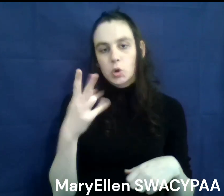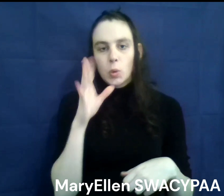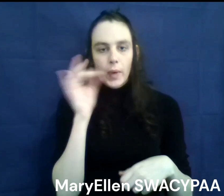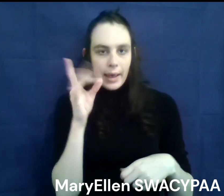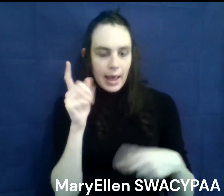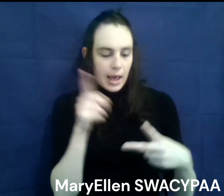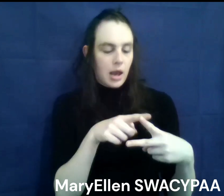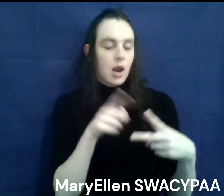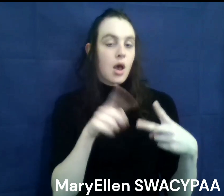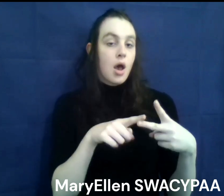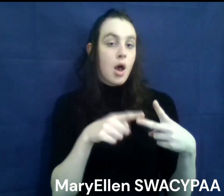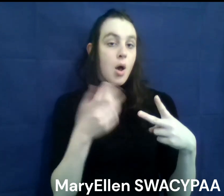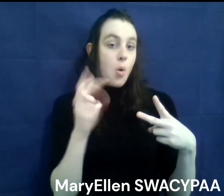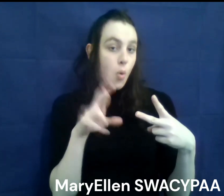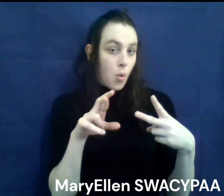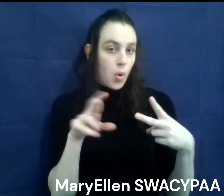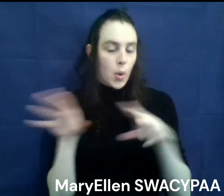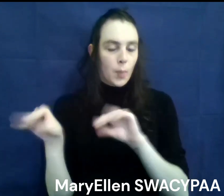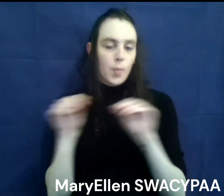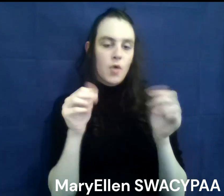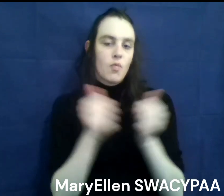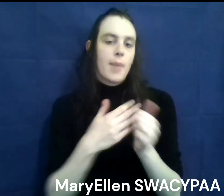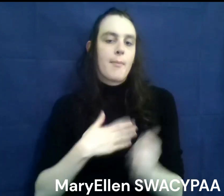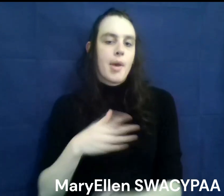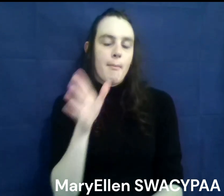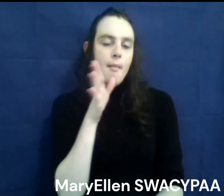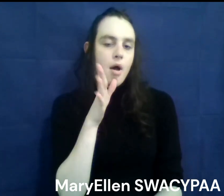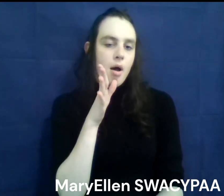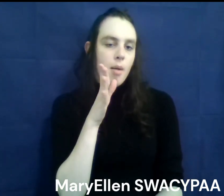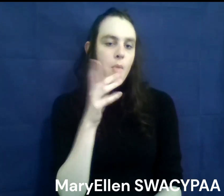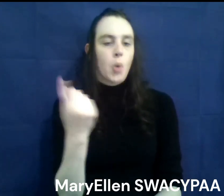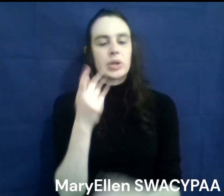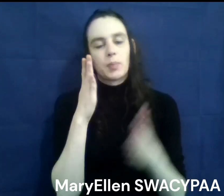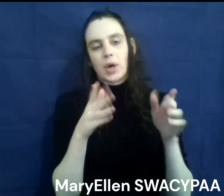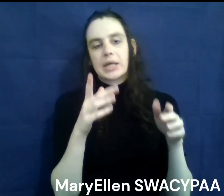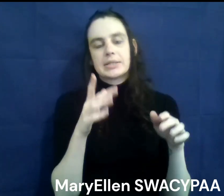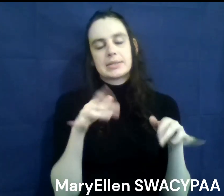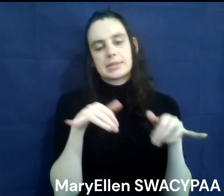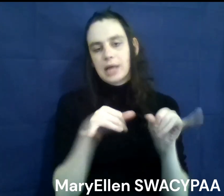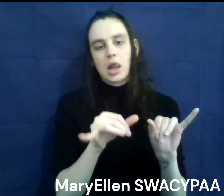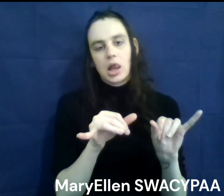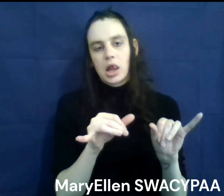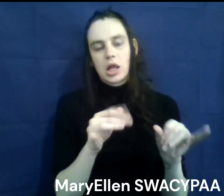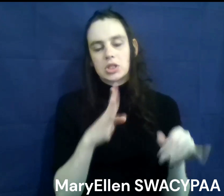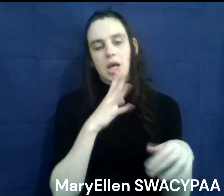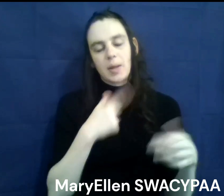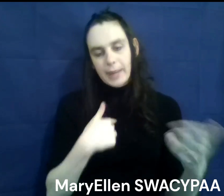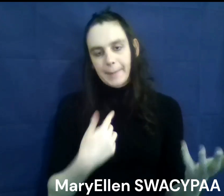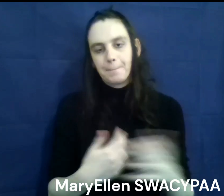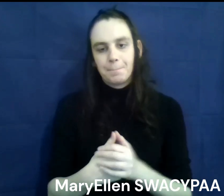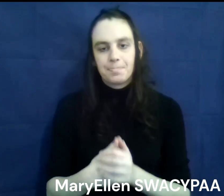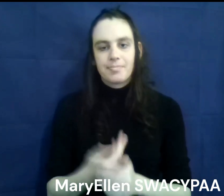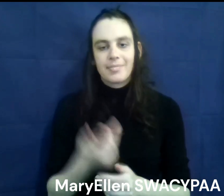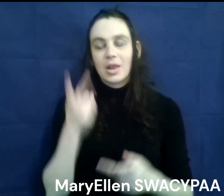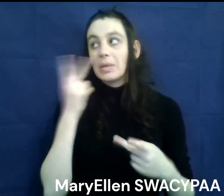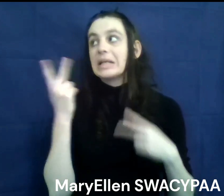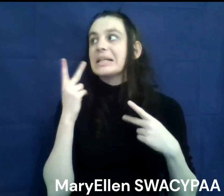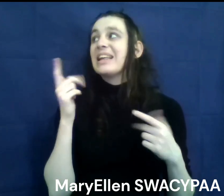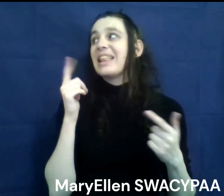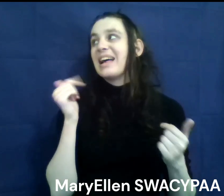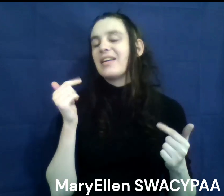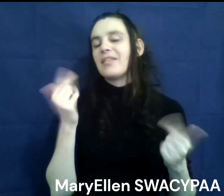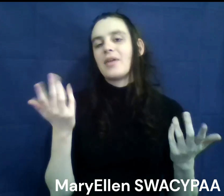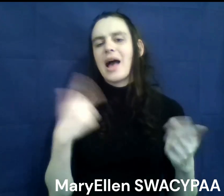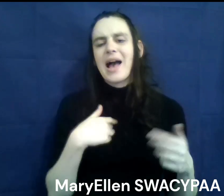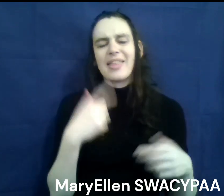still talking to me, basically. And that was a tough decision to make. Like, I look back and laugh, but I'm like, oh, maybe I'll just live in